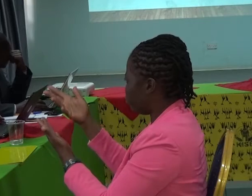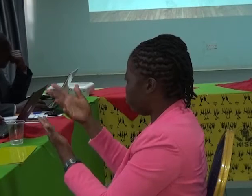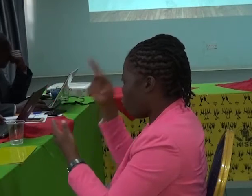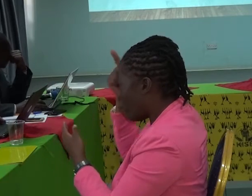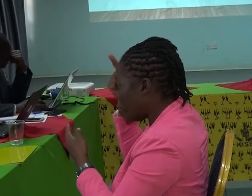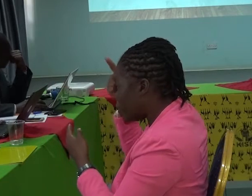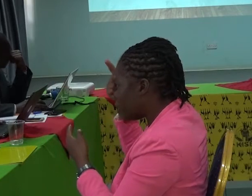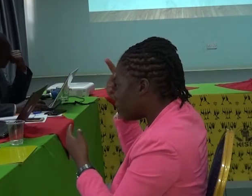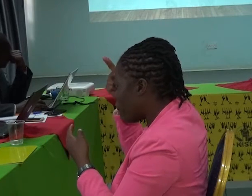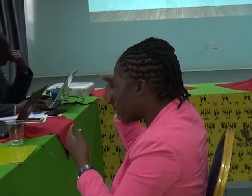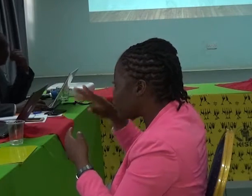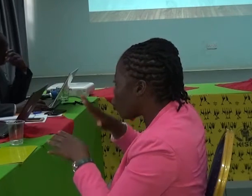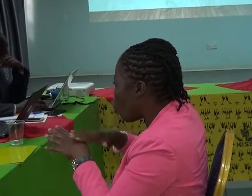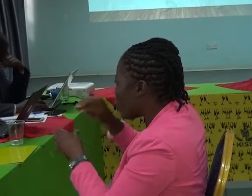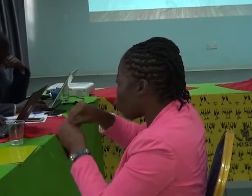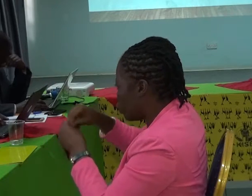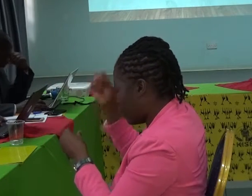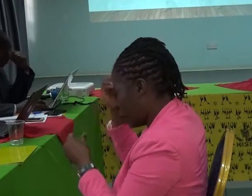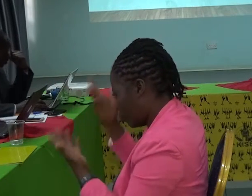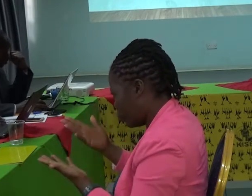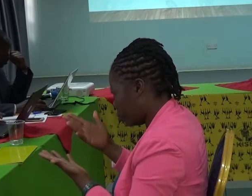survey, it showed us that we have